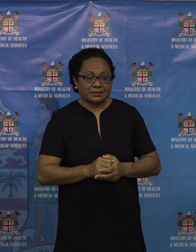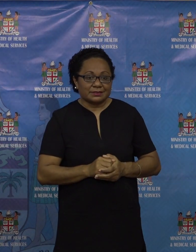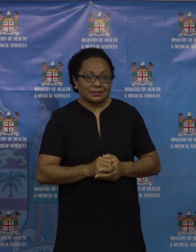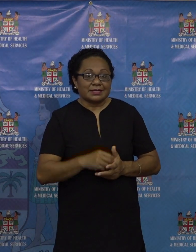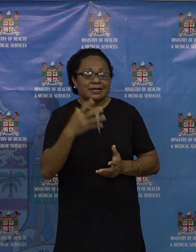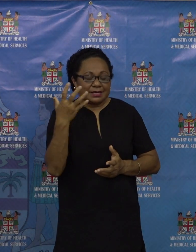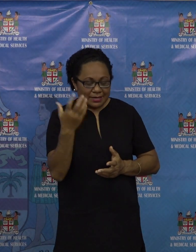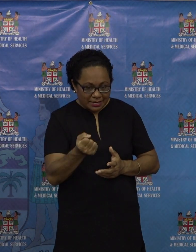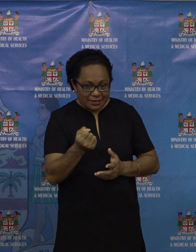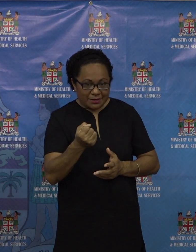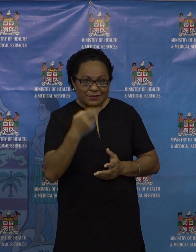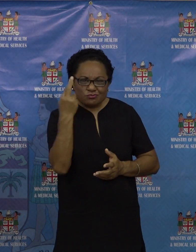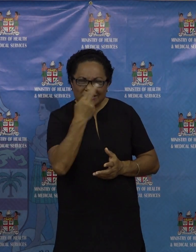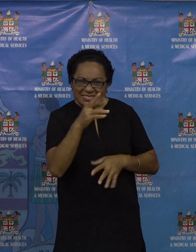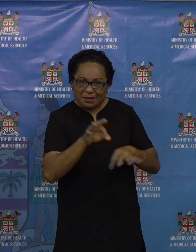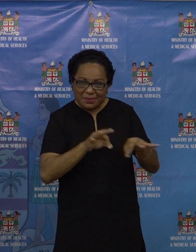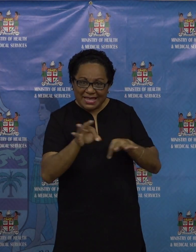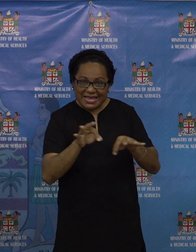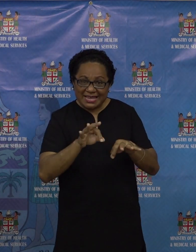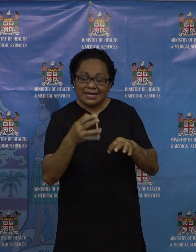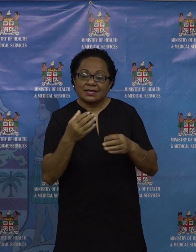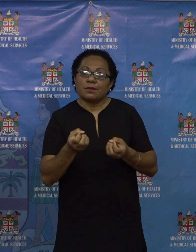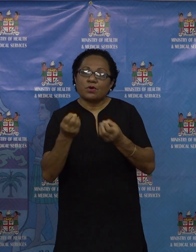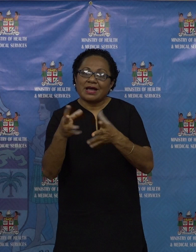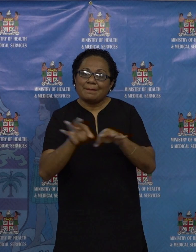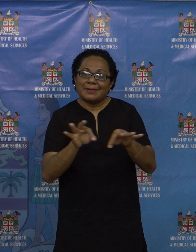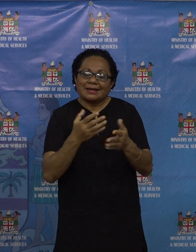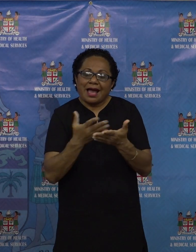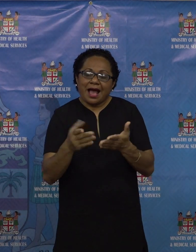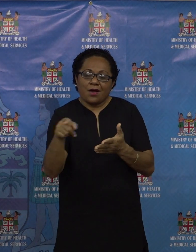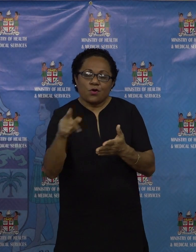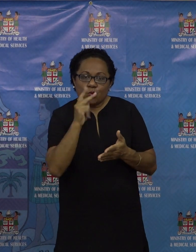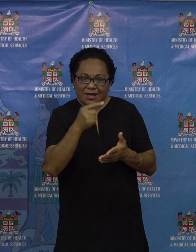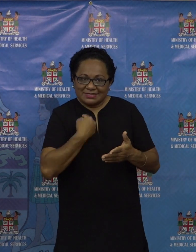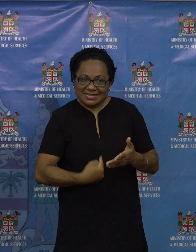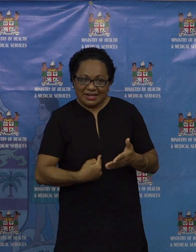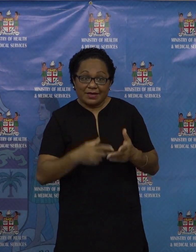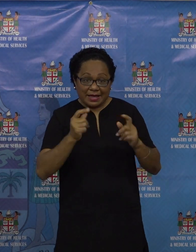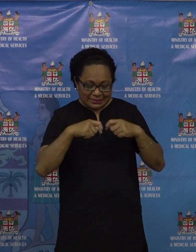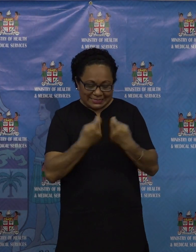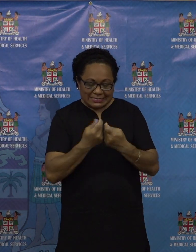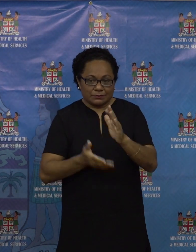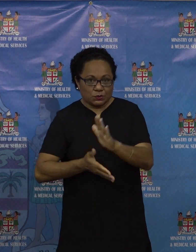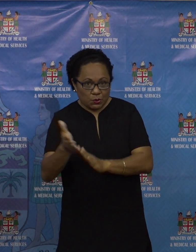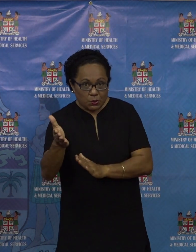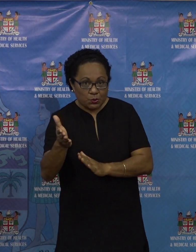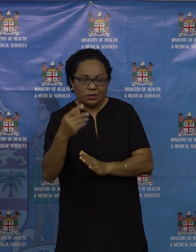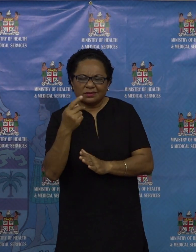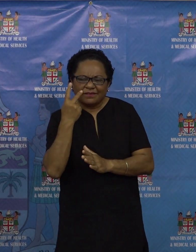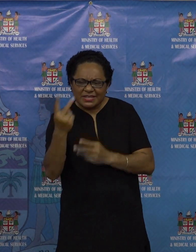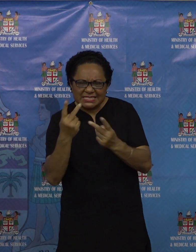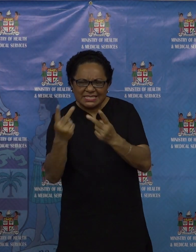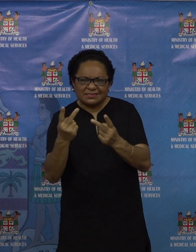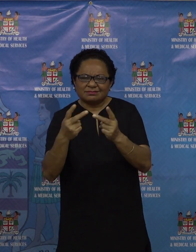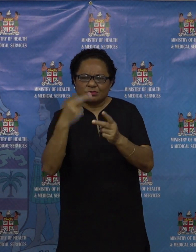and putting people on care pathways. They've also set up mobile teams that visit vulnerable